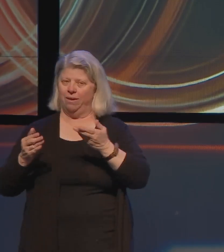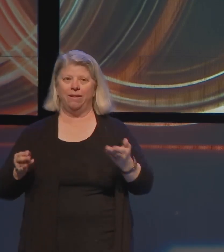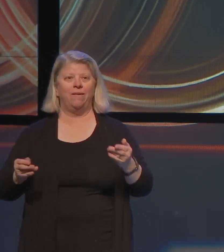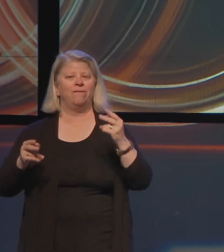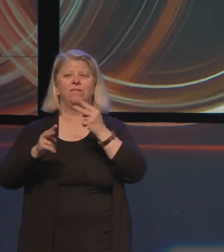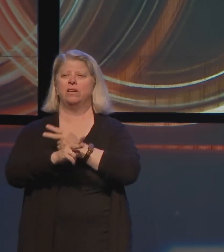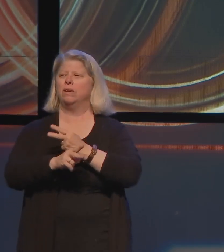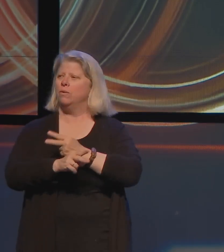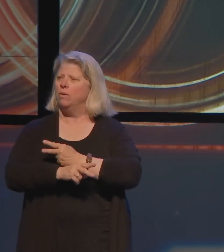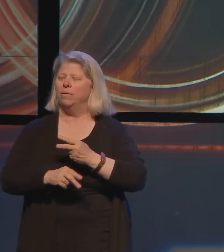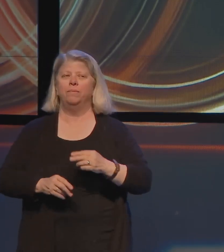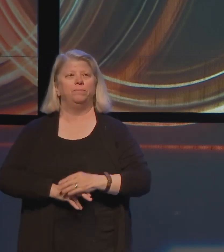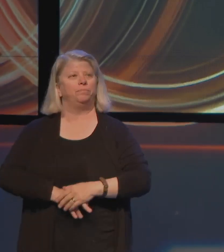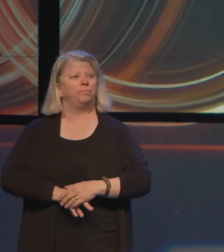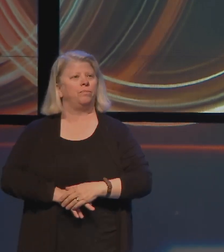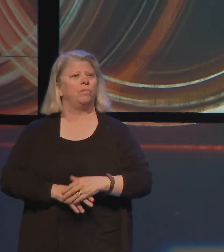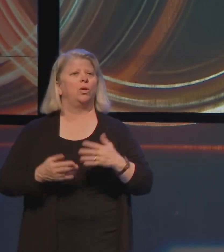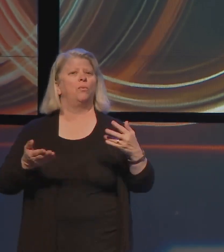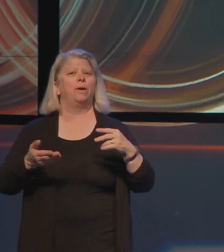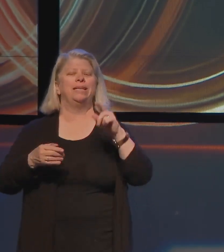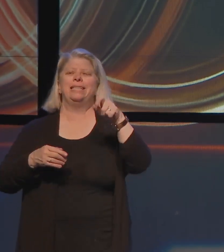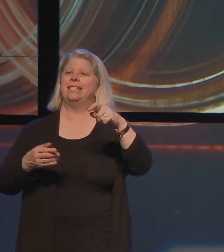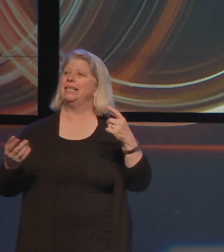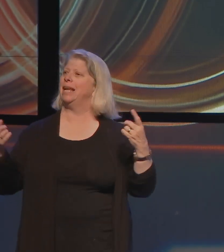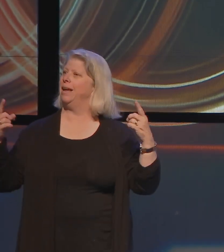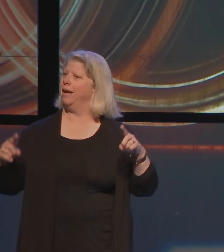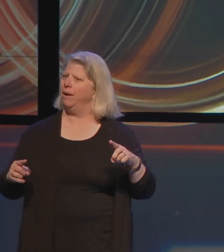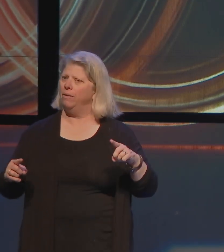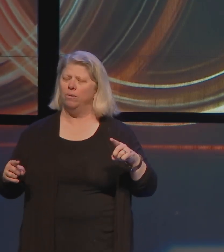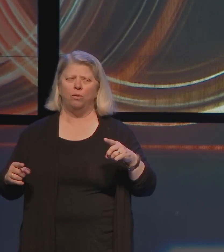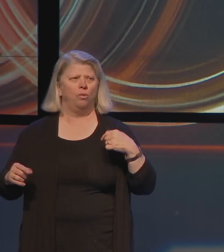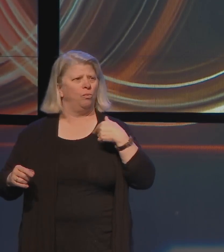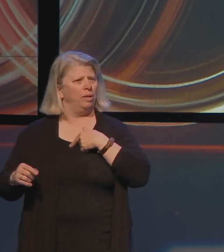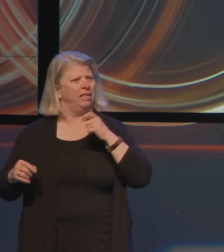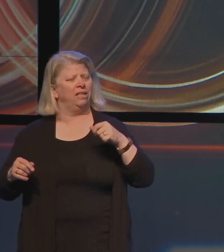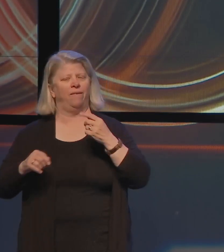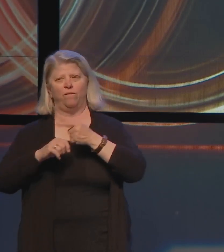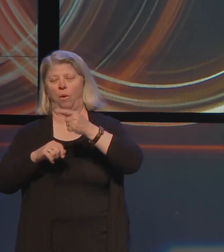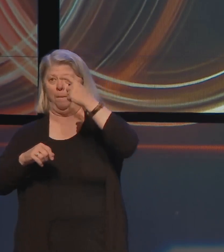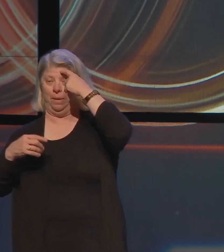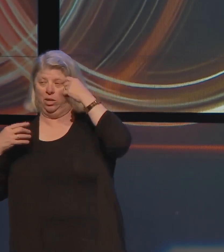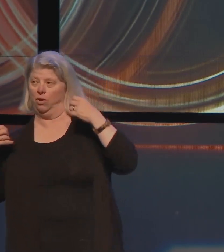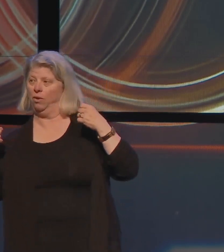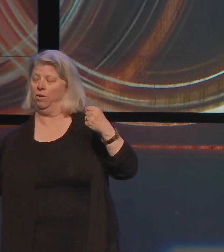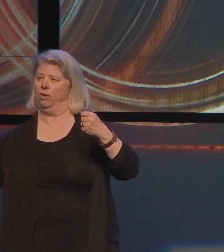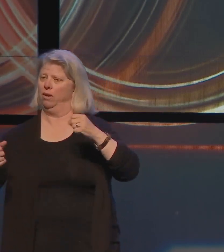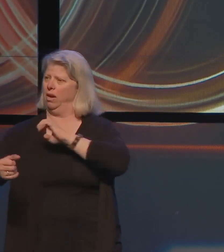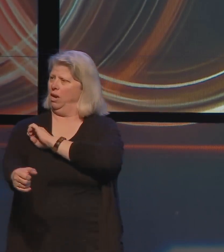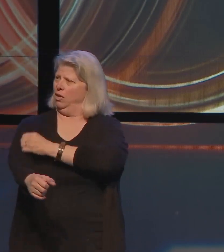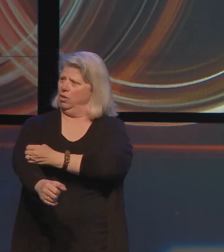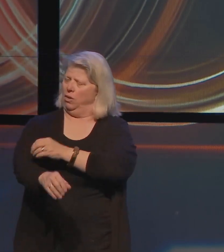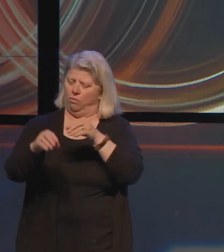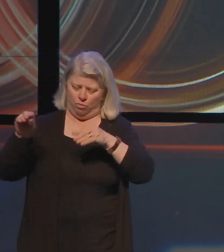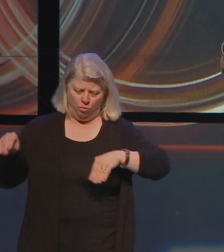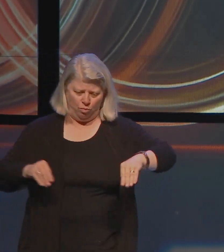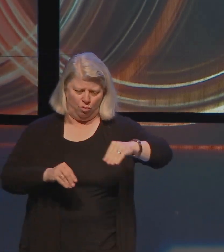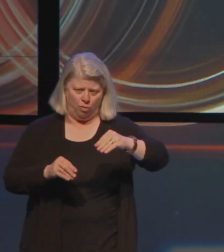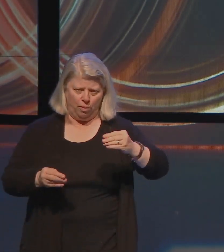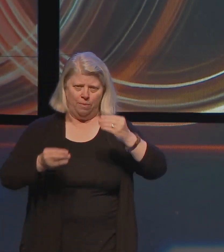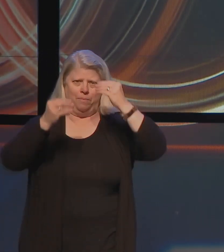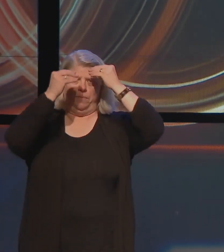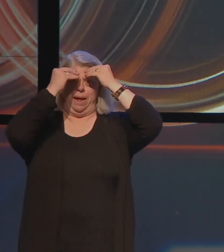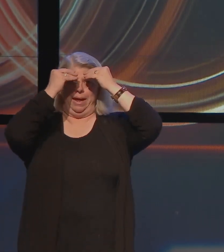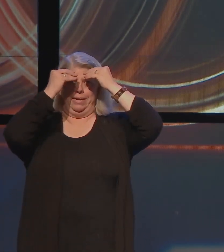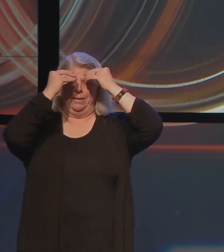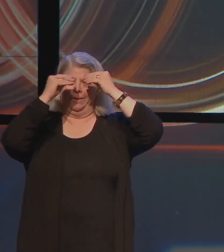figure it out, but like, what does it mean to have, like, what does it mean to use your mental energy, to bring movement into your mind, into your